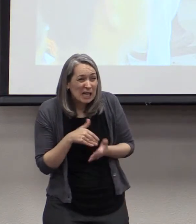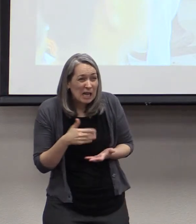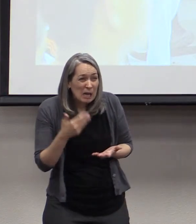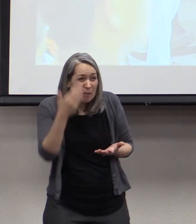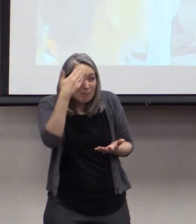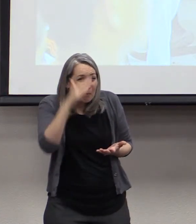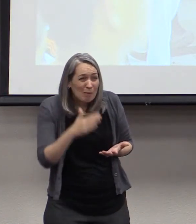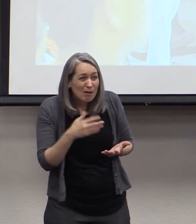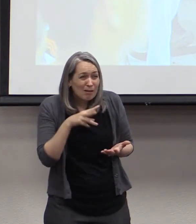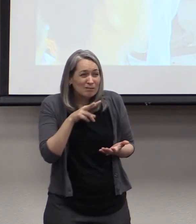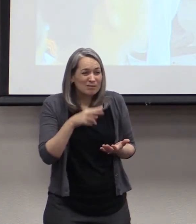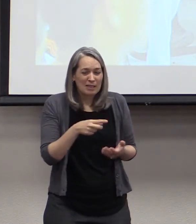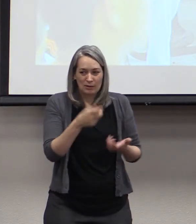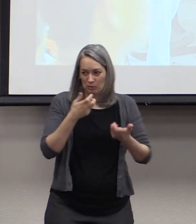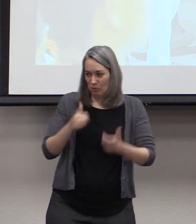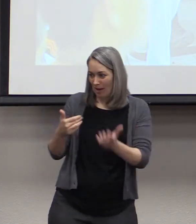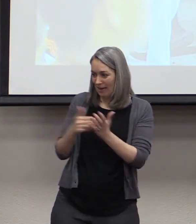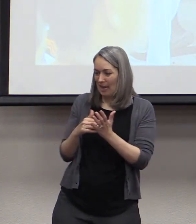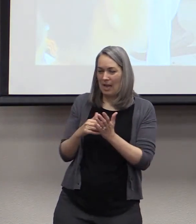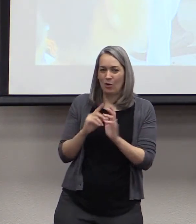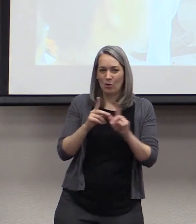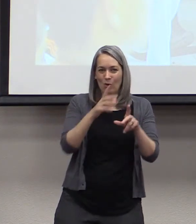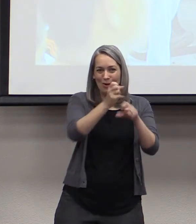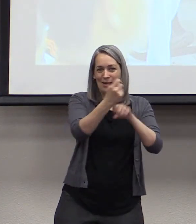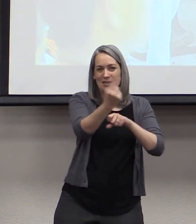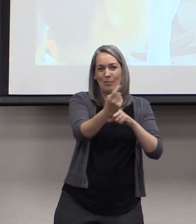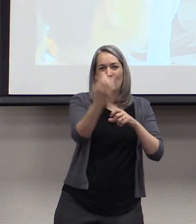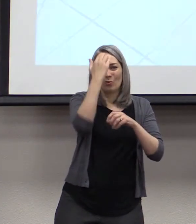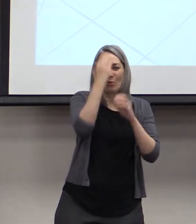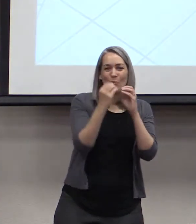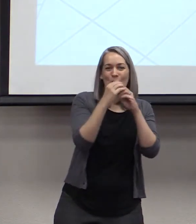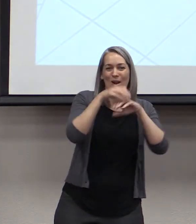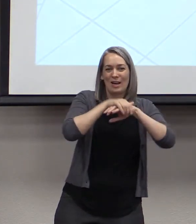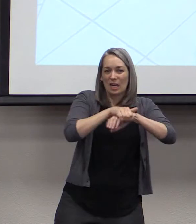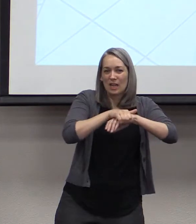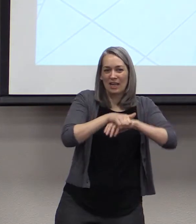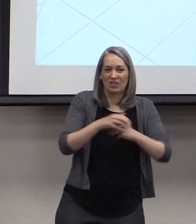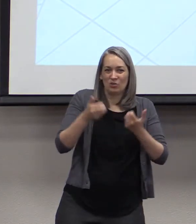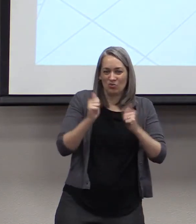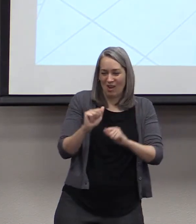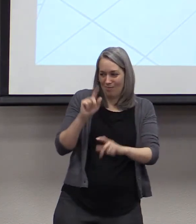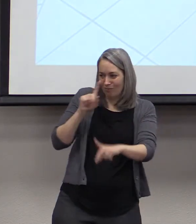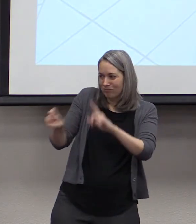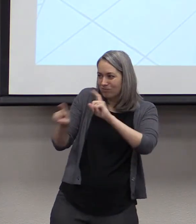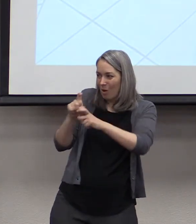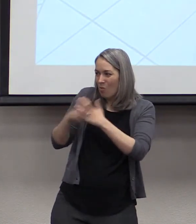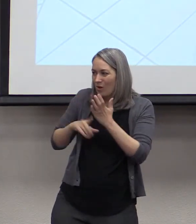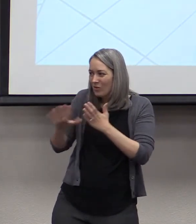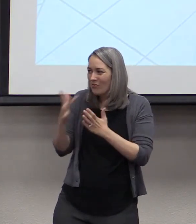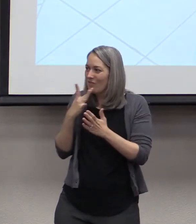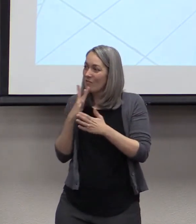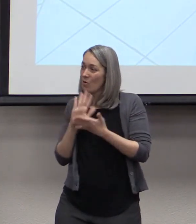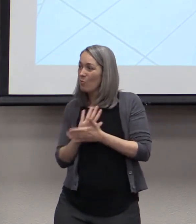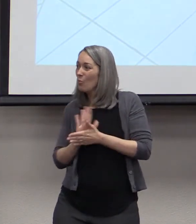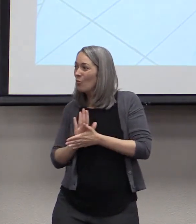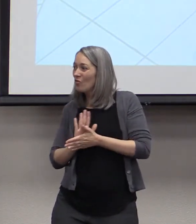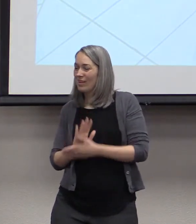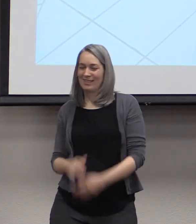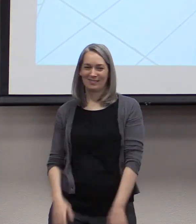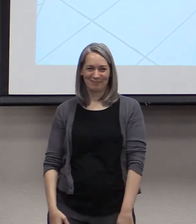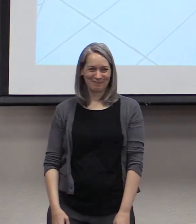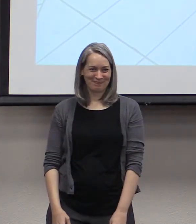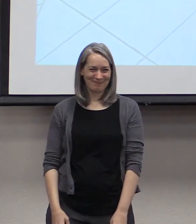would try again, or they'd go grab someone who knows a little bit more English to be able to ask us what our favorite movie is,